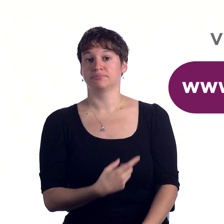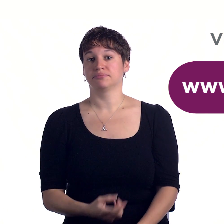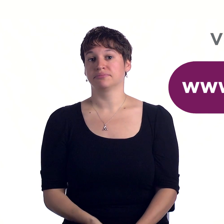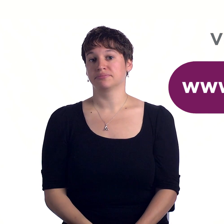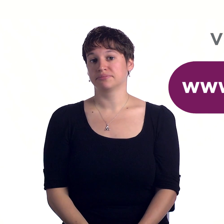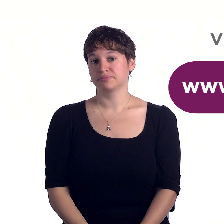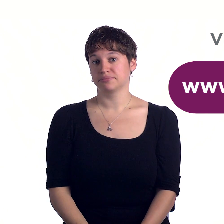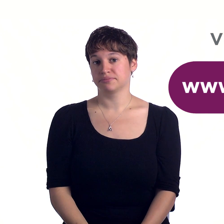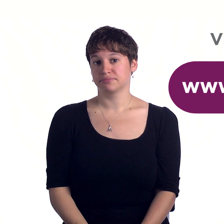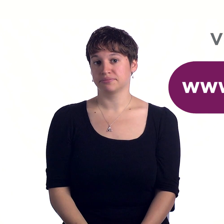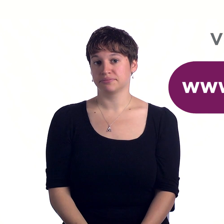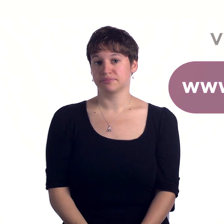www.myupmc.com.